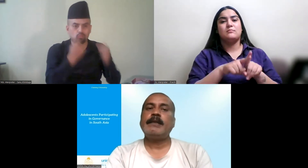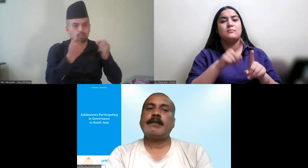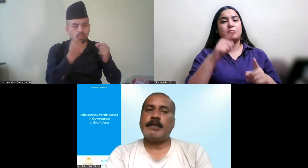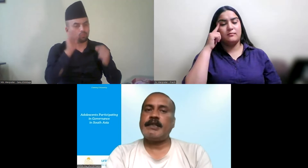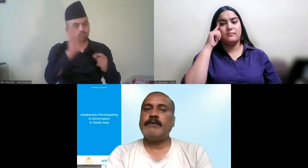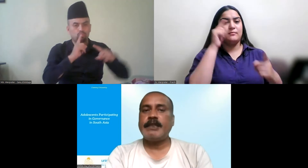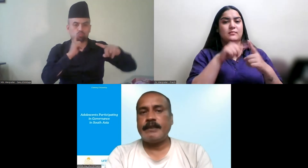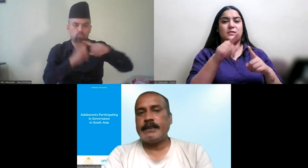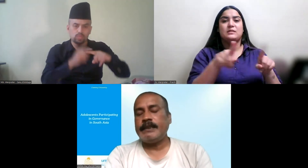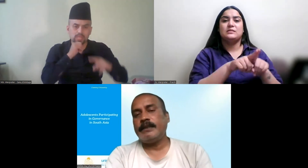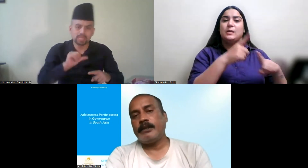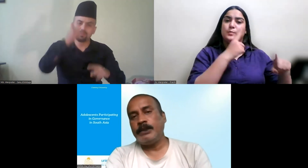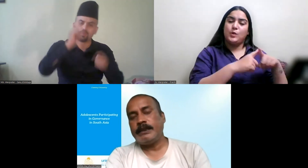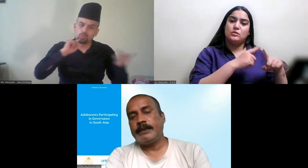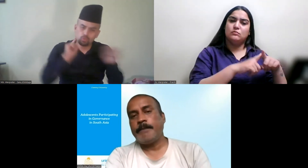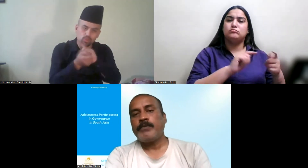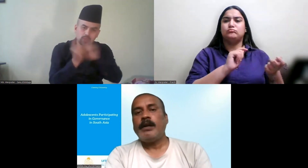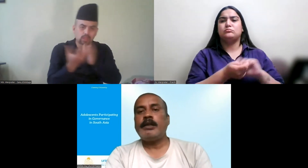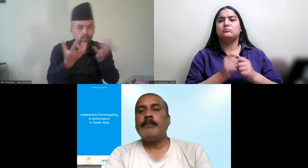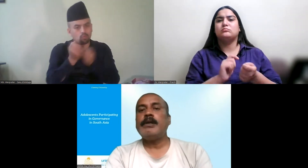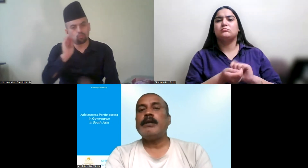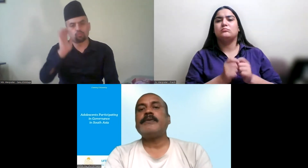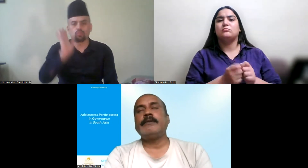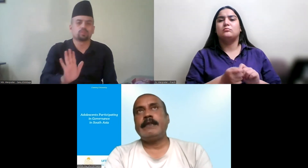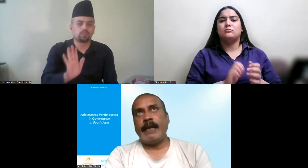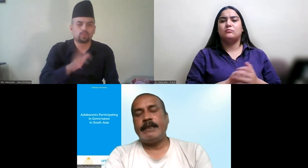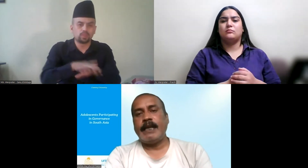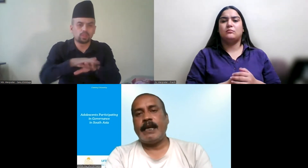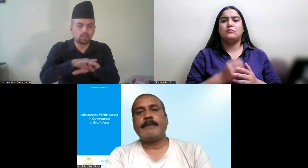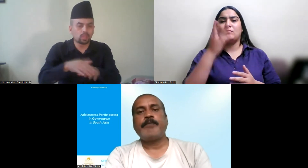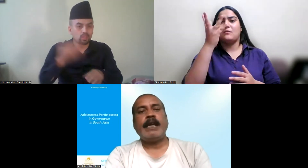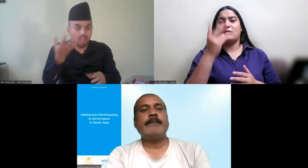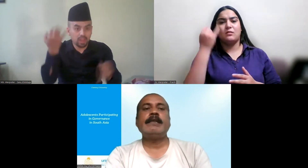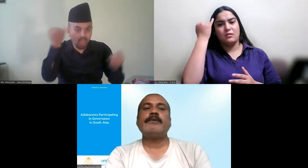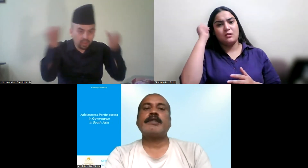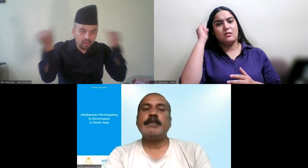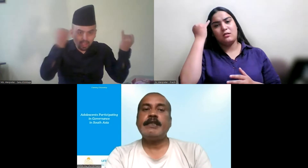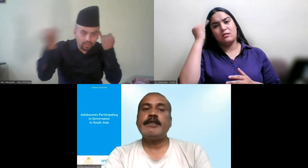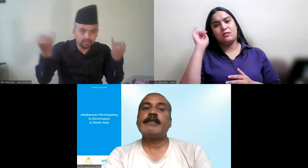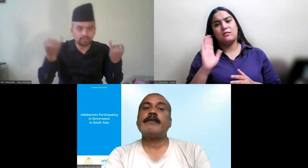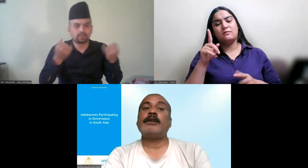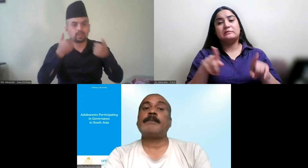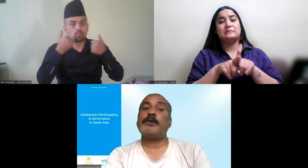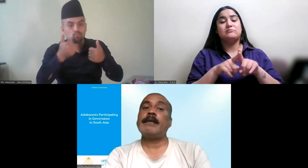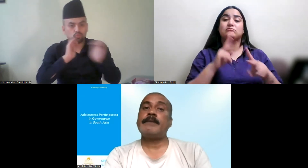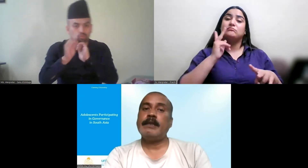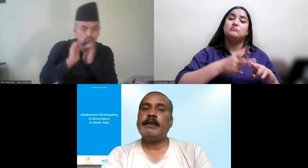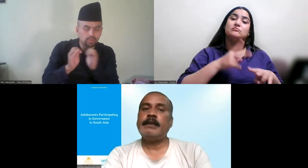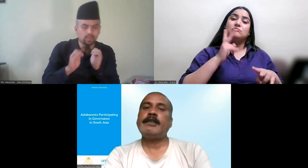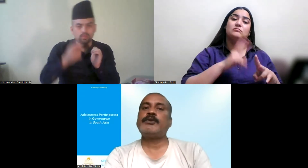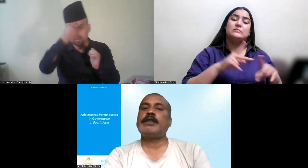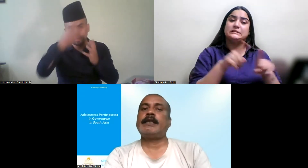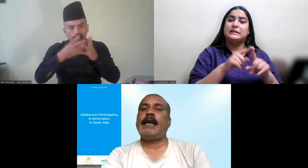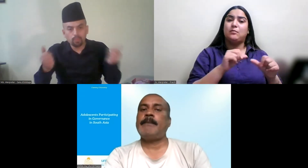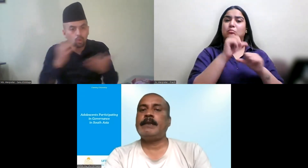positive, sustainable changes in their communities. A number of innovative ideas and meaningful suggestions on problems